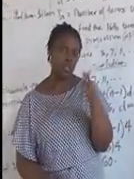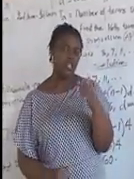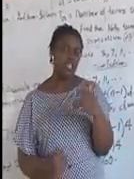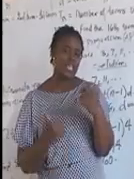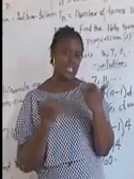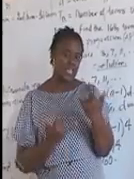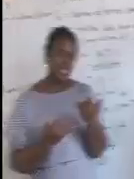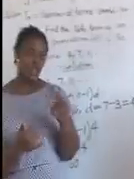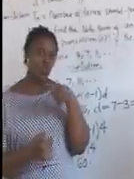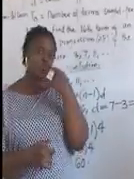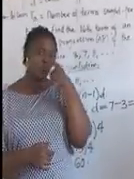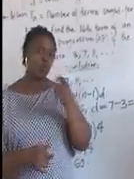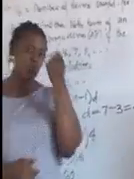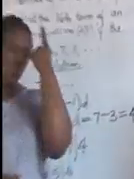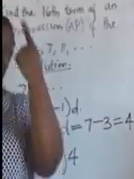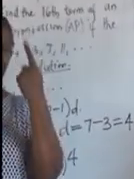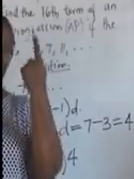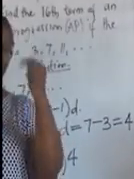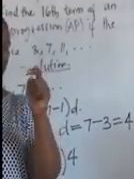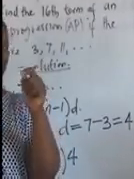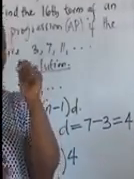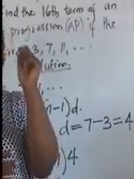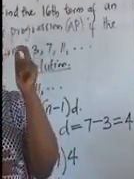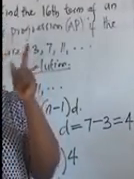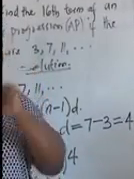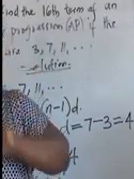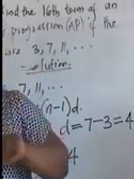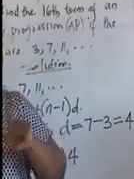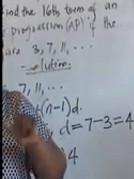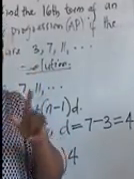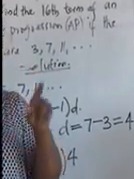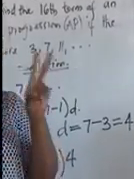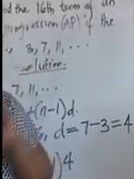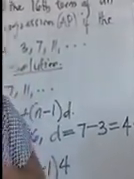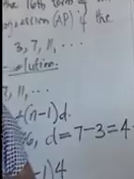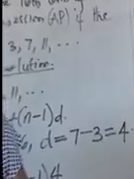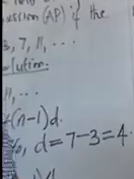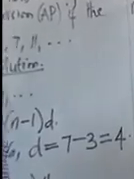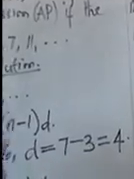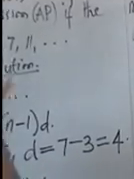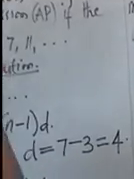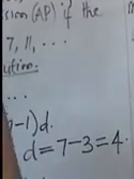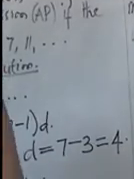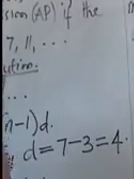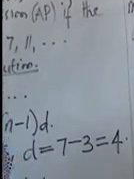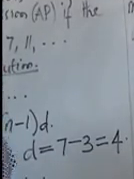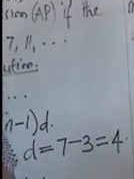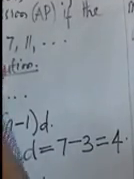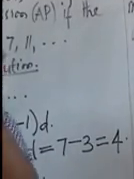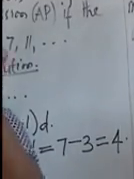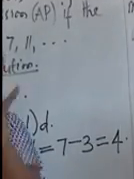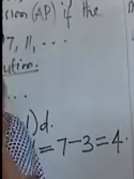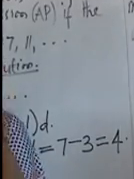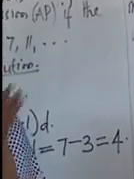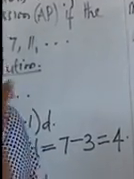must understand the sign. The 4 positive is smaller than the value 7 that